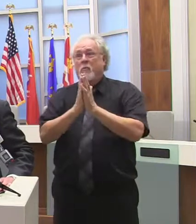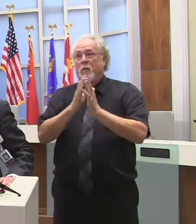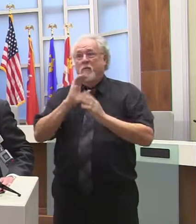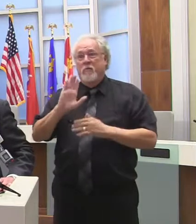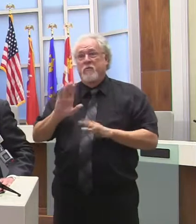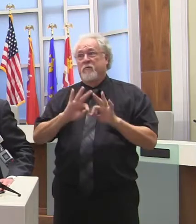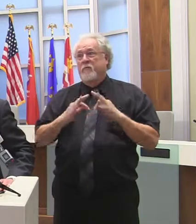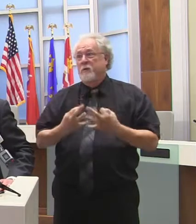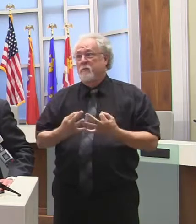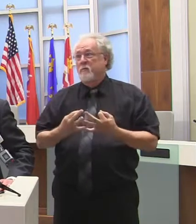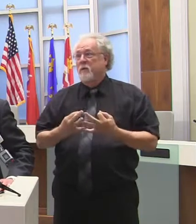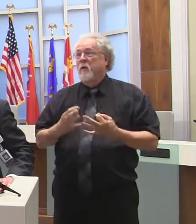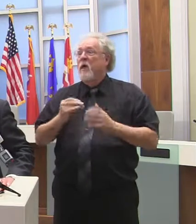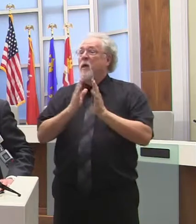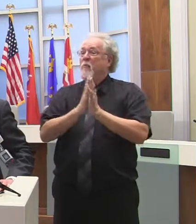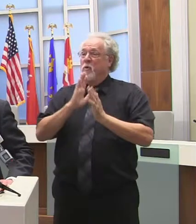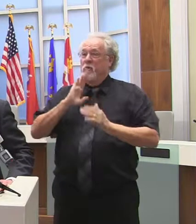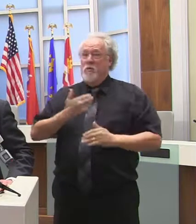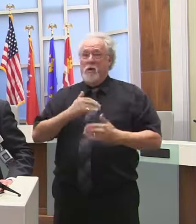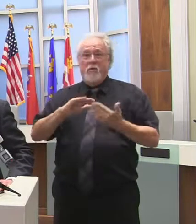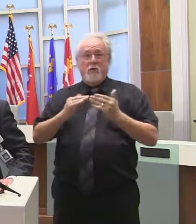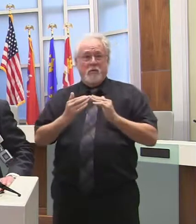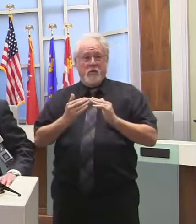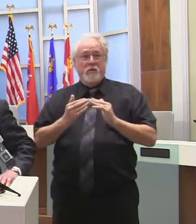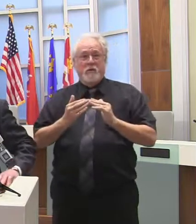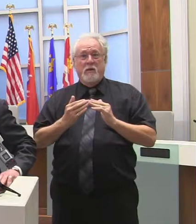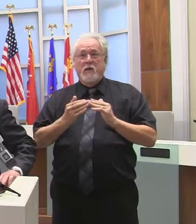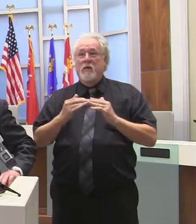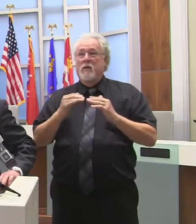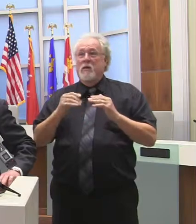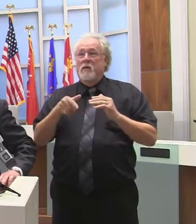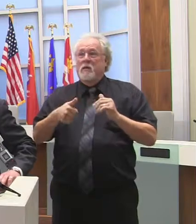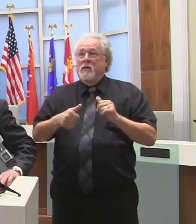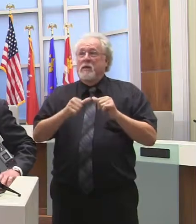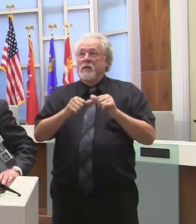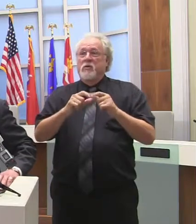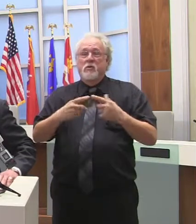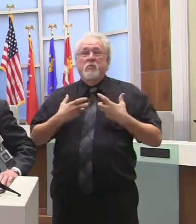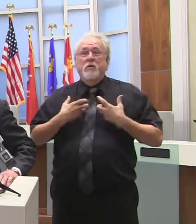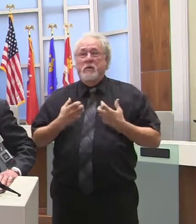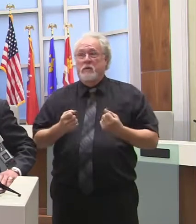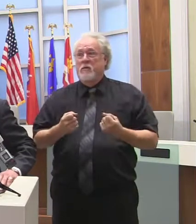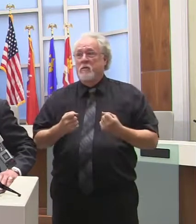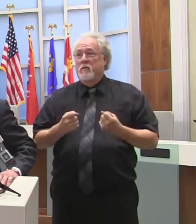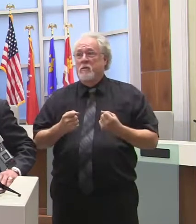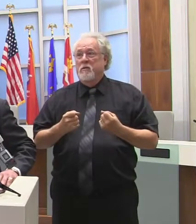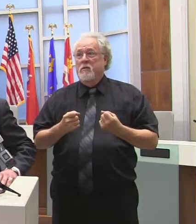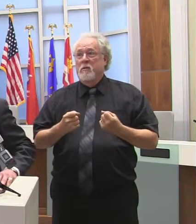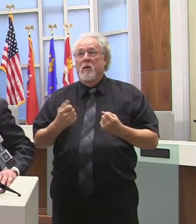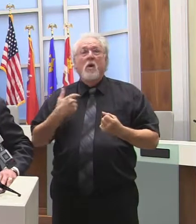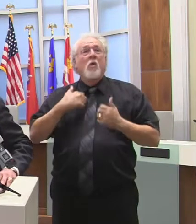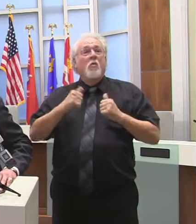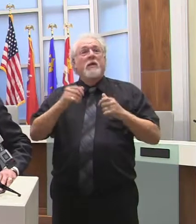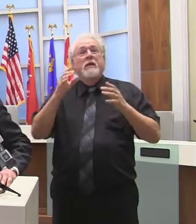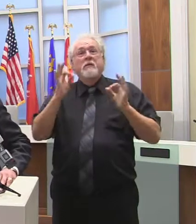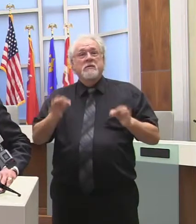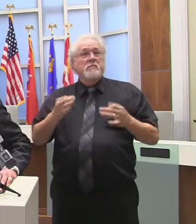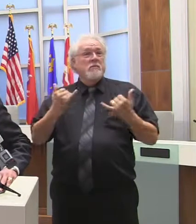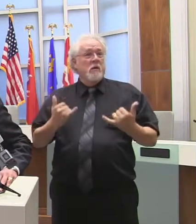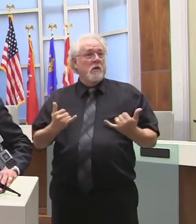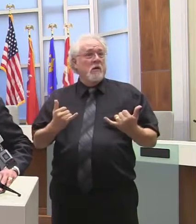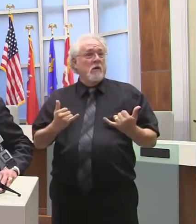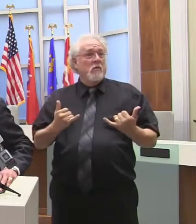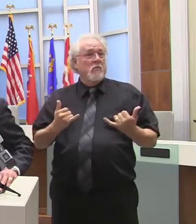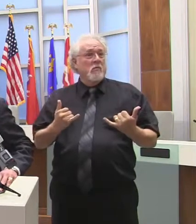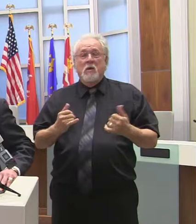Alton's family and pray for our community that is continuing to heal. We can choose now,